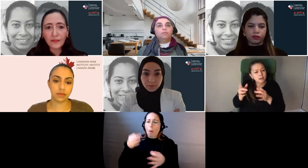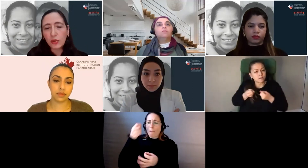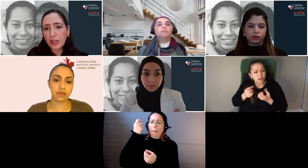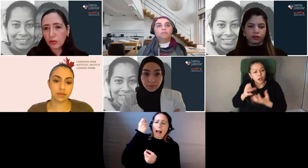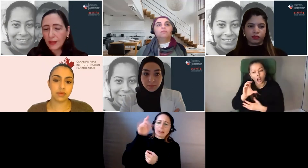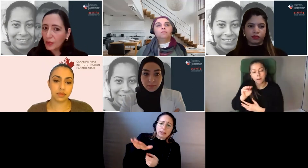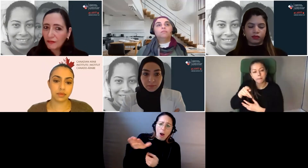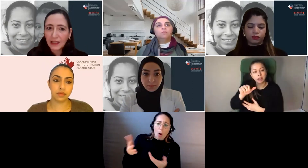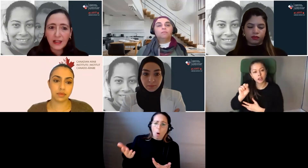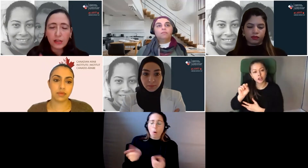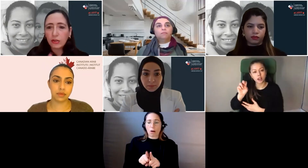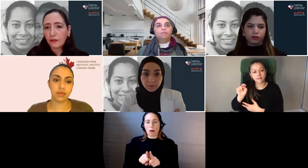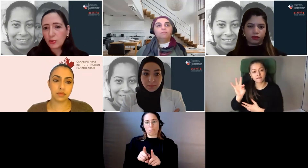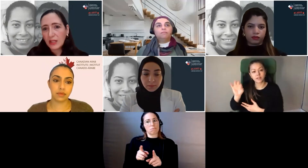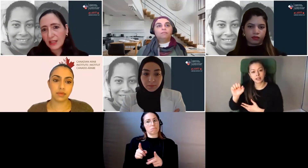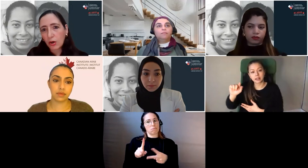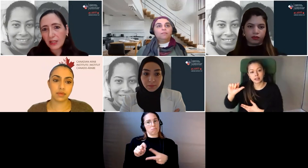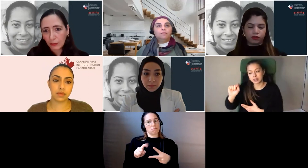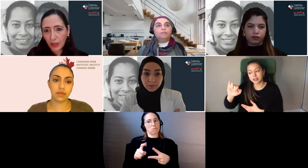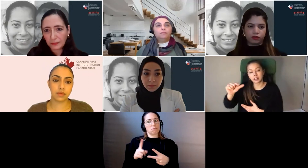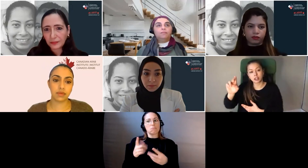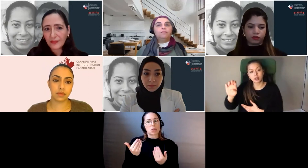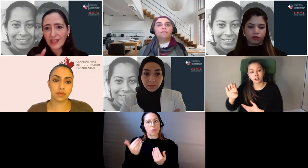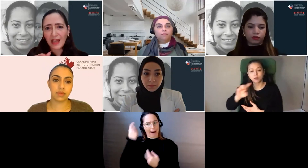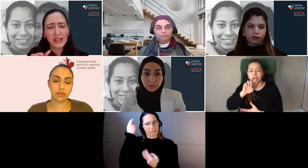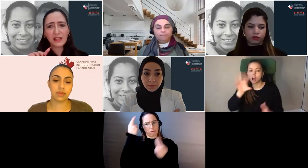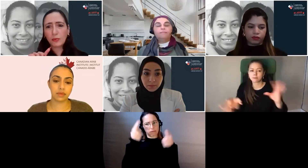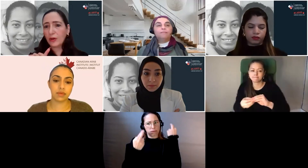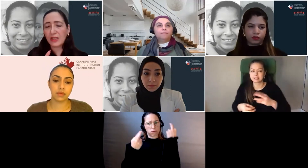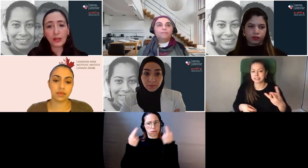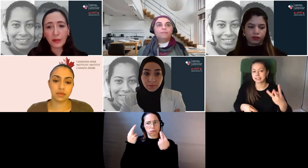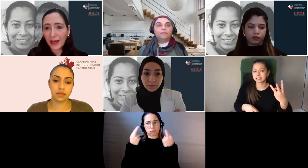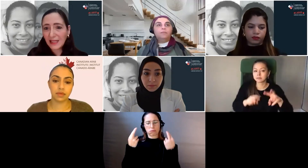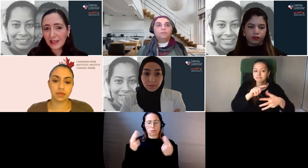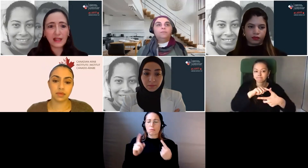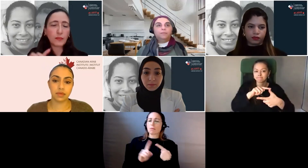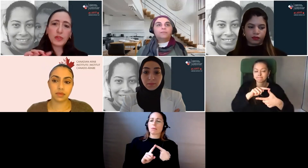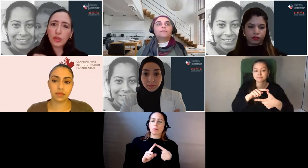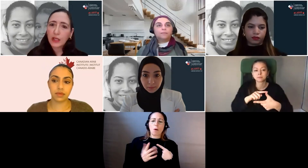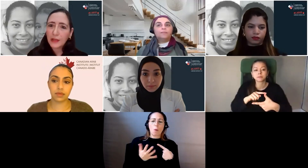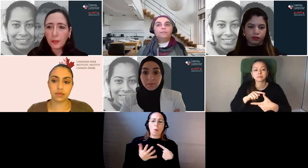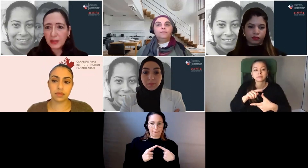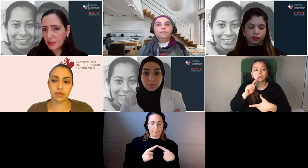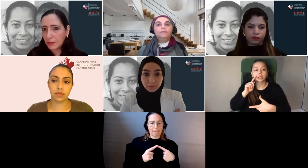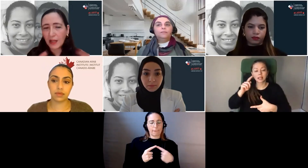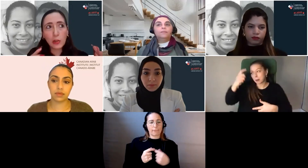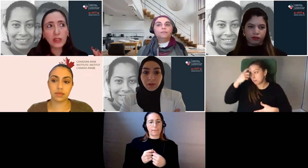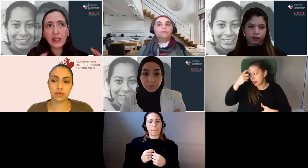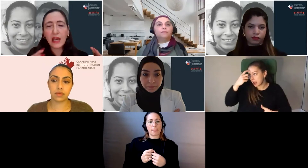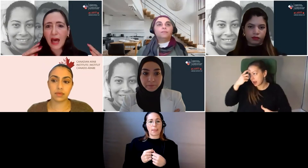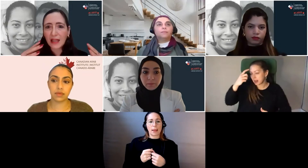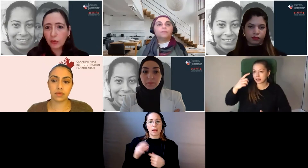mention, each of them briefly. So the first one is the cognitive one. And this is where we talk about mindsets and when we talk about optimism